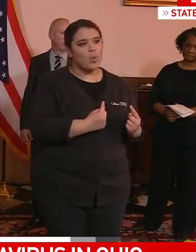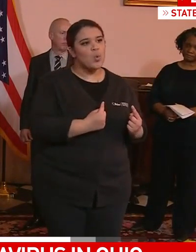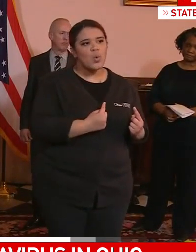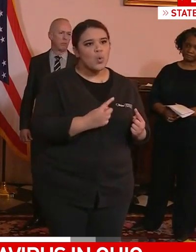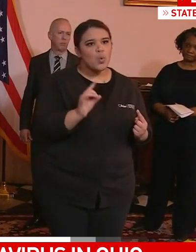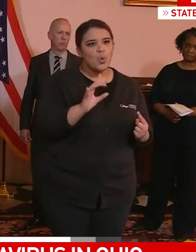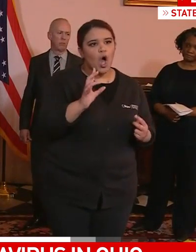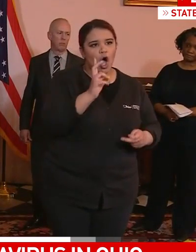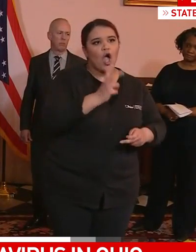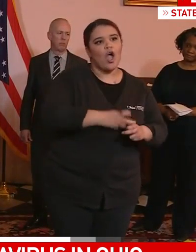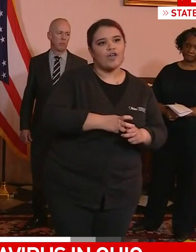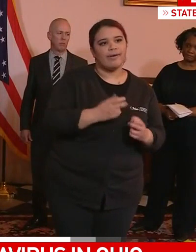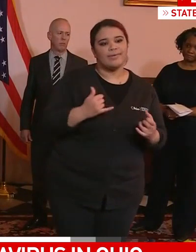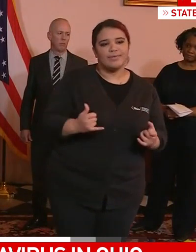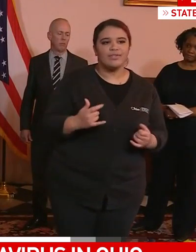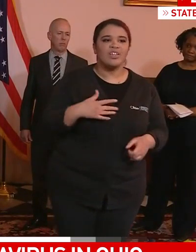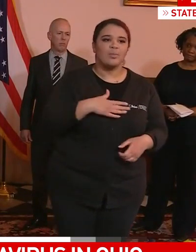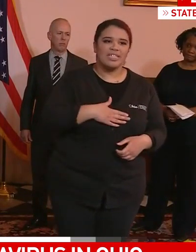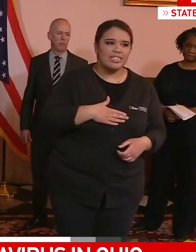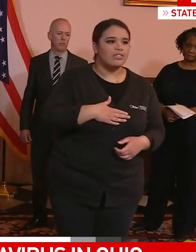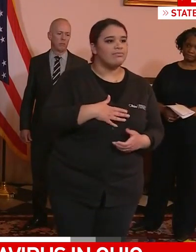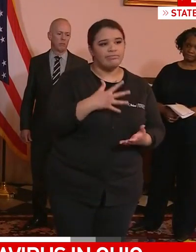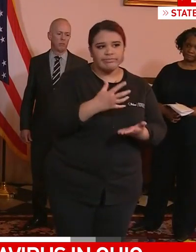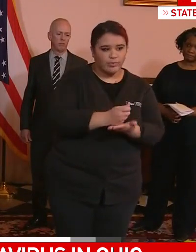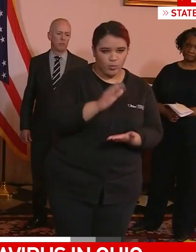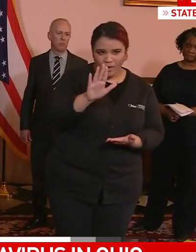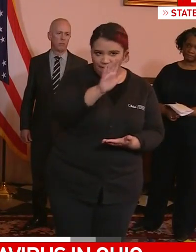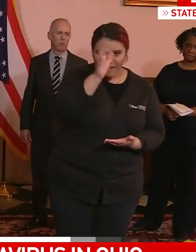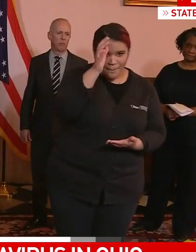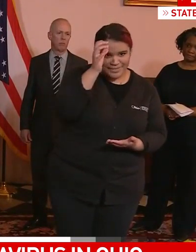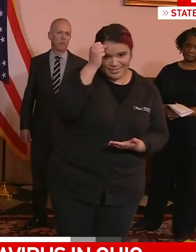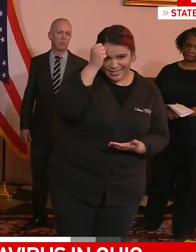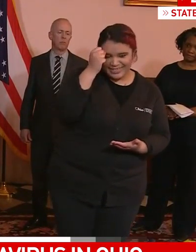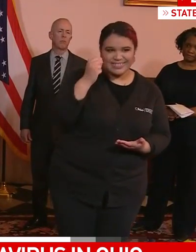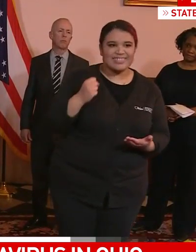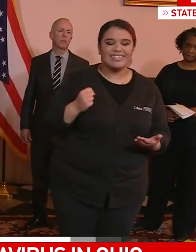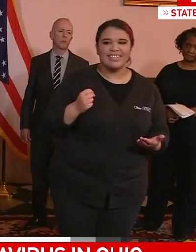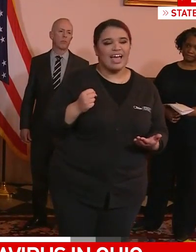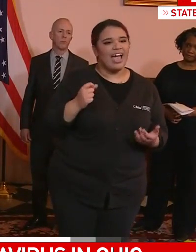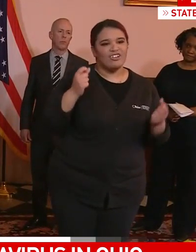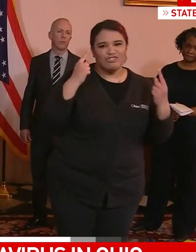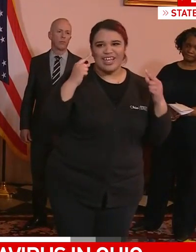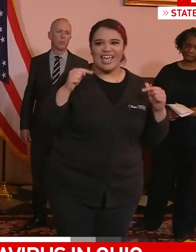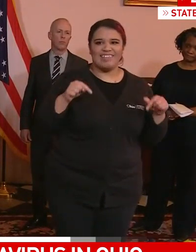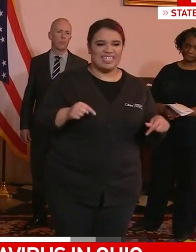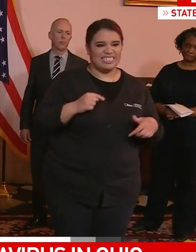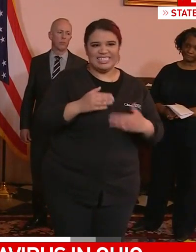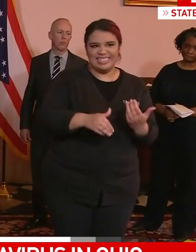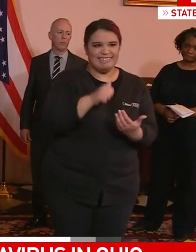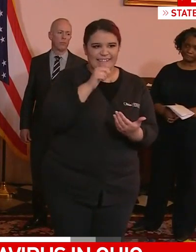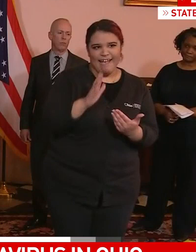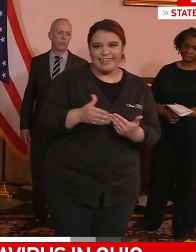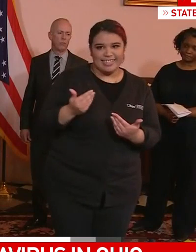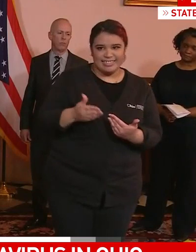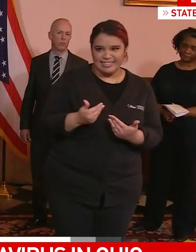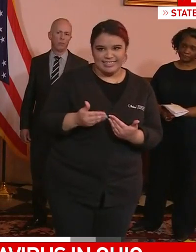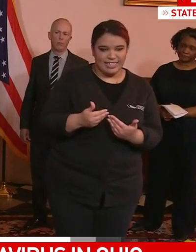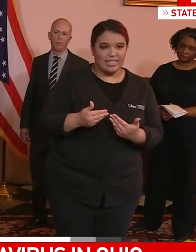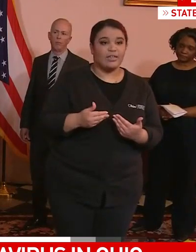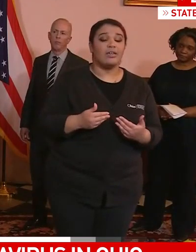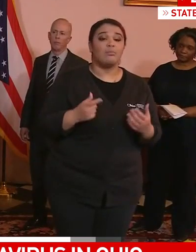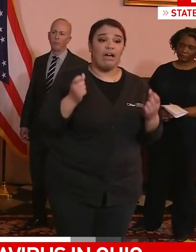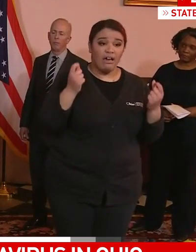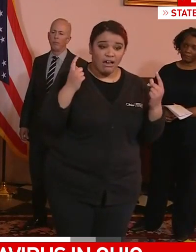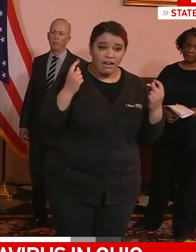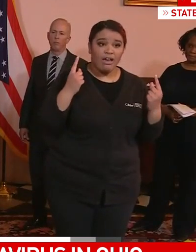common sense, try to work your way through this. It's not easy, and I fully understand that, but your